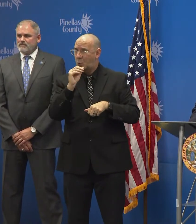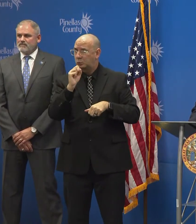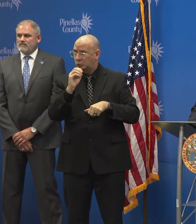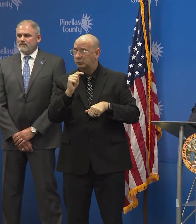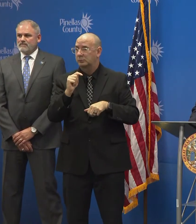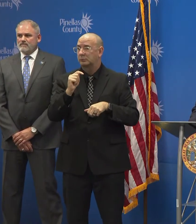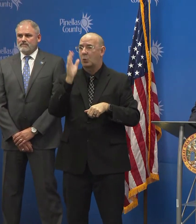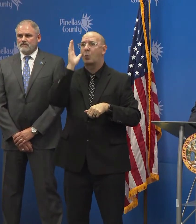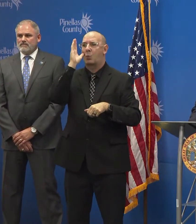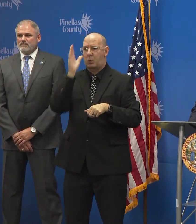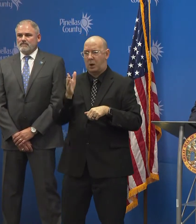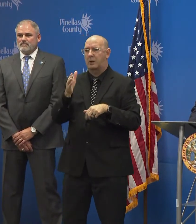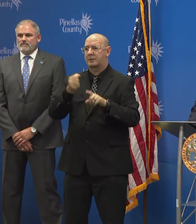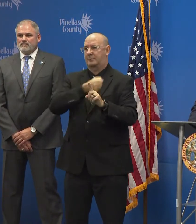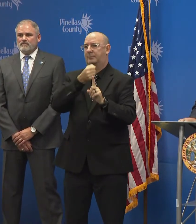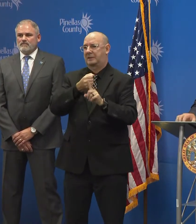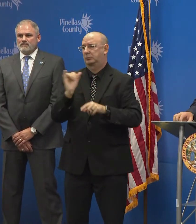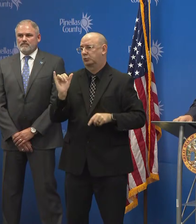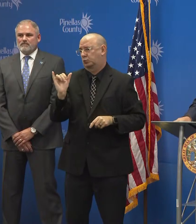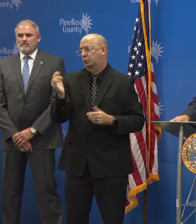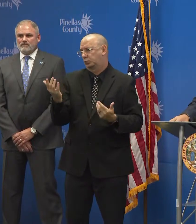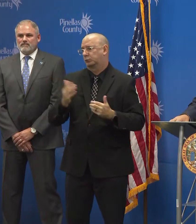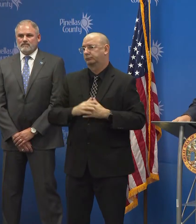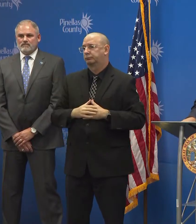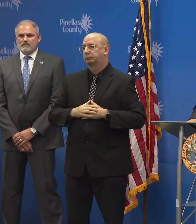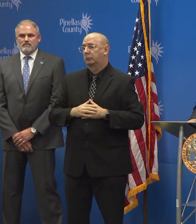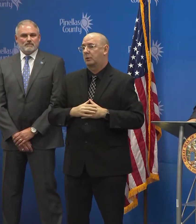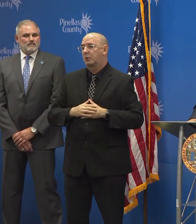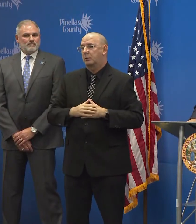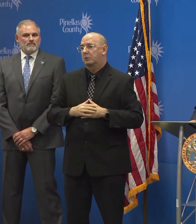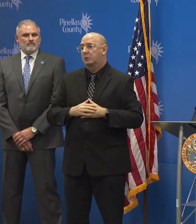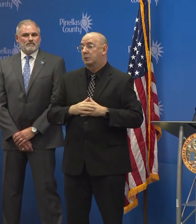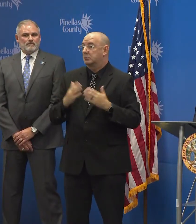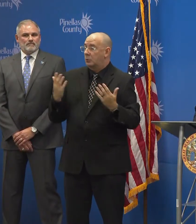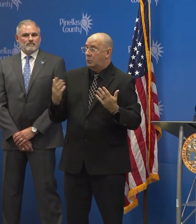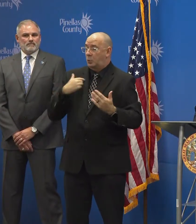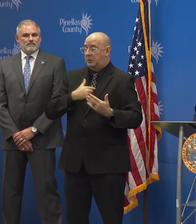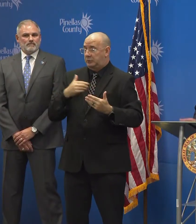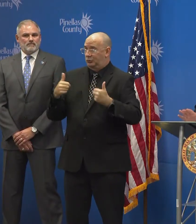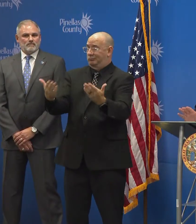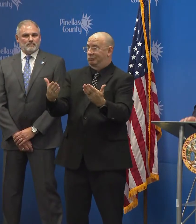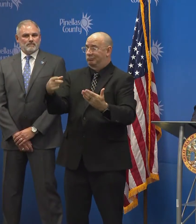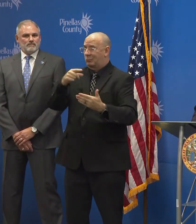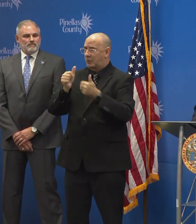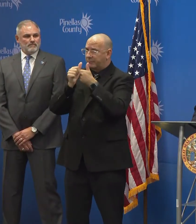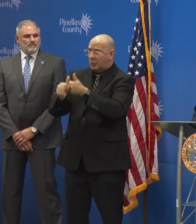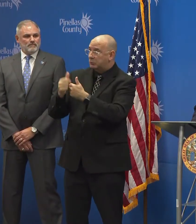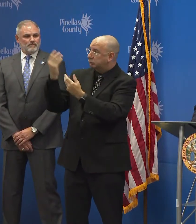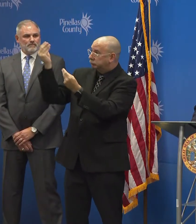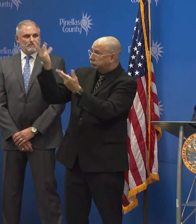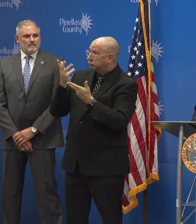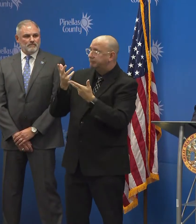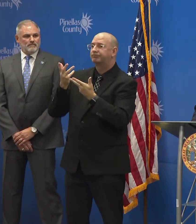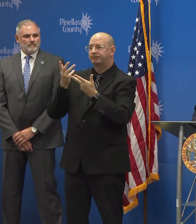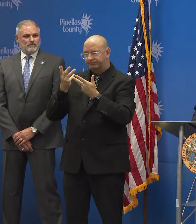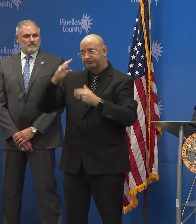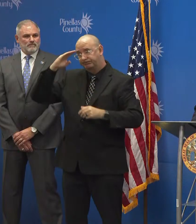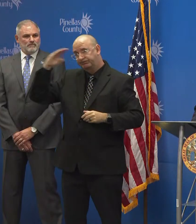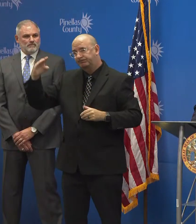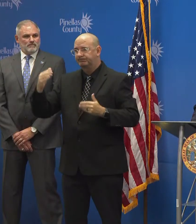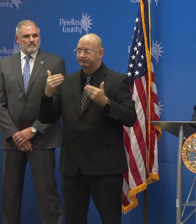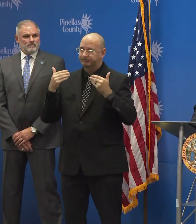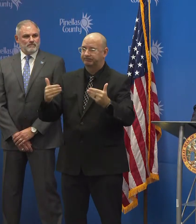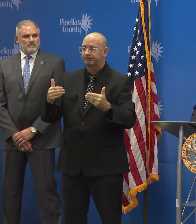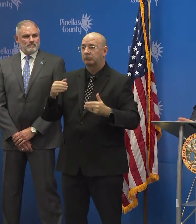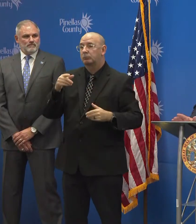to the effects of this storm, and that's going to be in your best interest to heed those warnings. So for Zone A and all manufactured